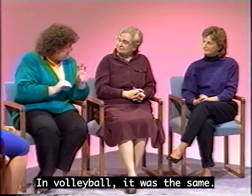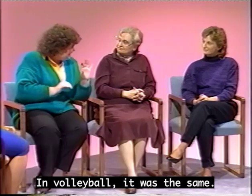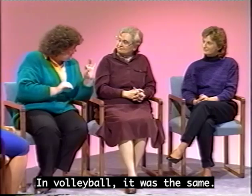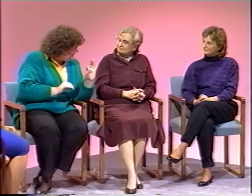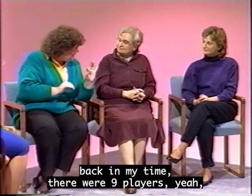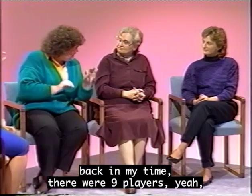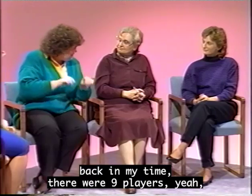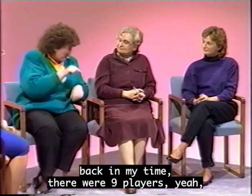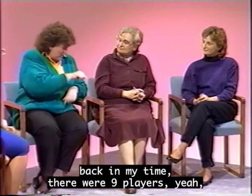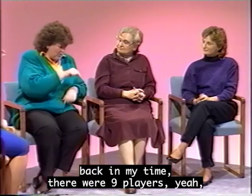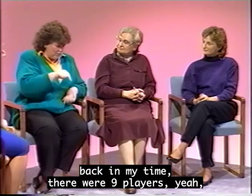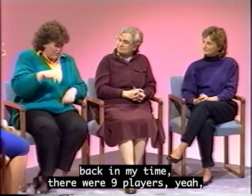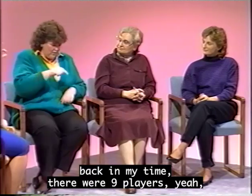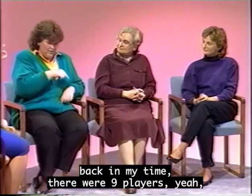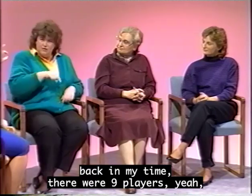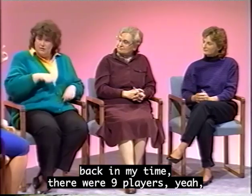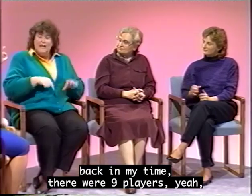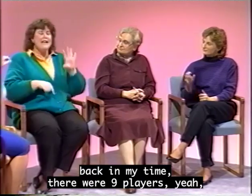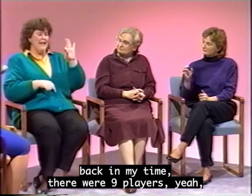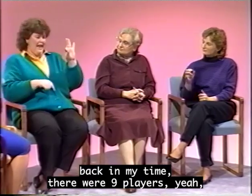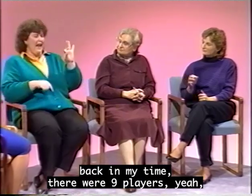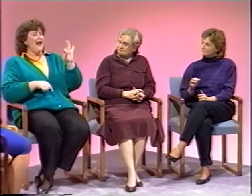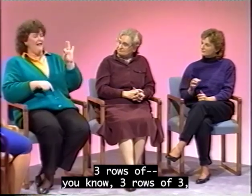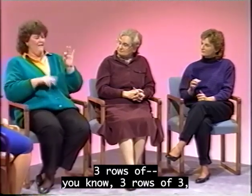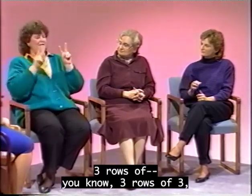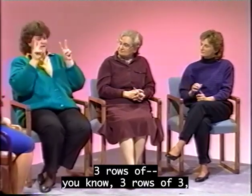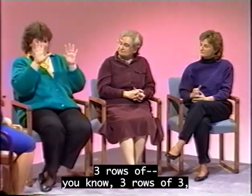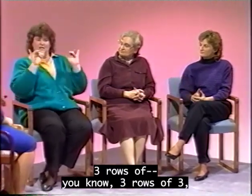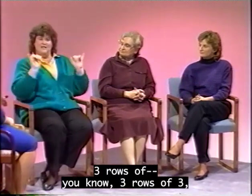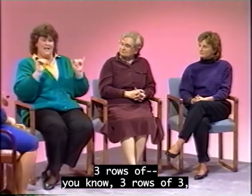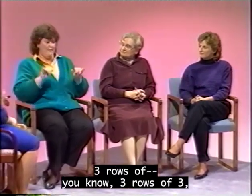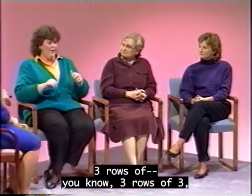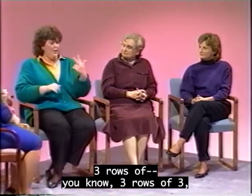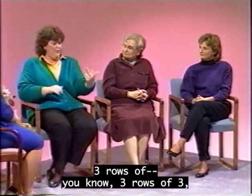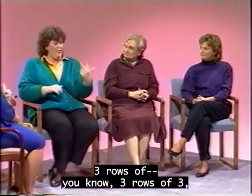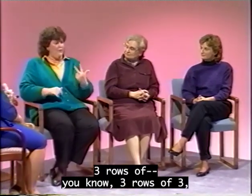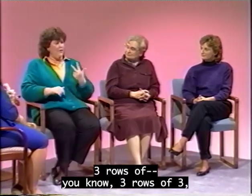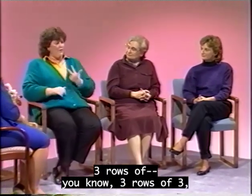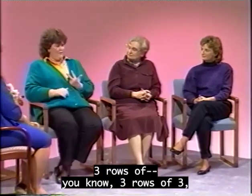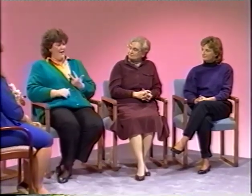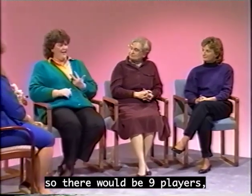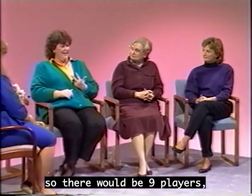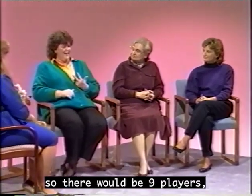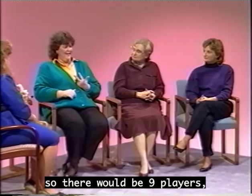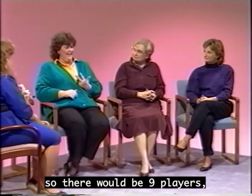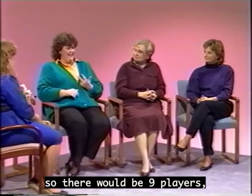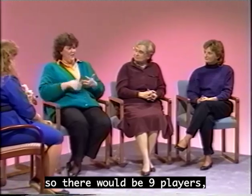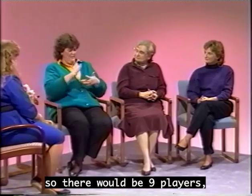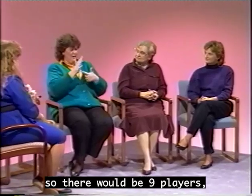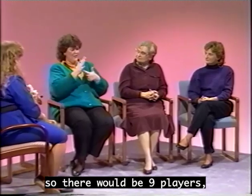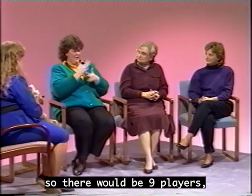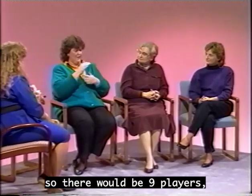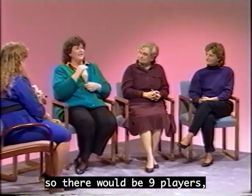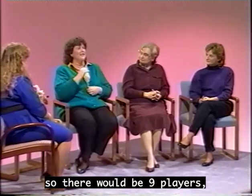same. Back in my time, there were 9 players, 3 rows of 9, 3 rows of 3. So there would be 9